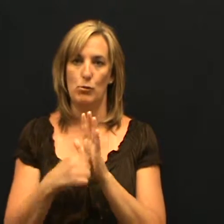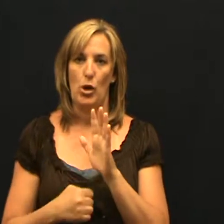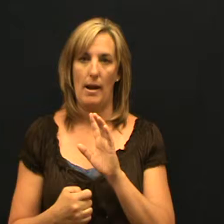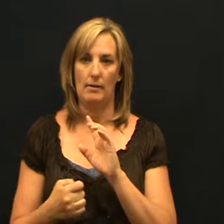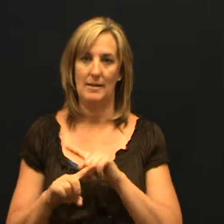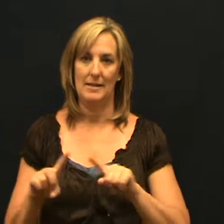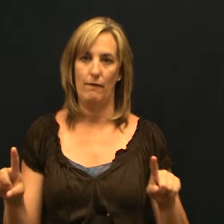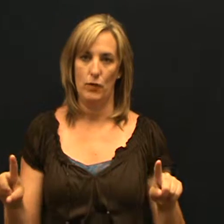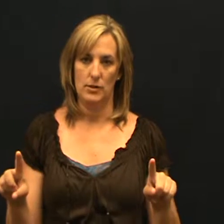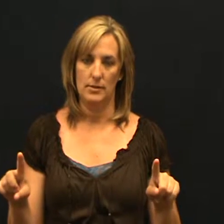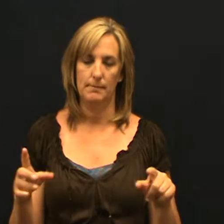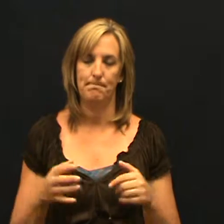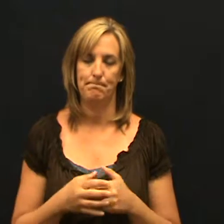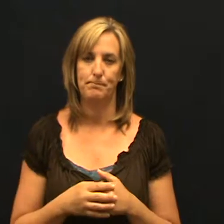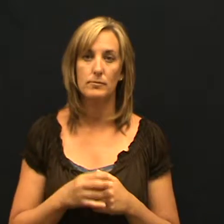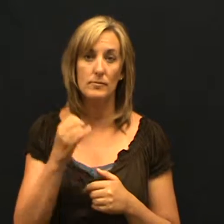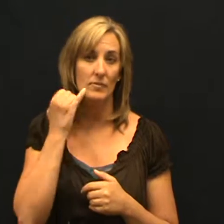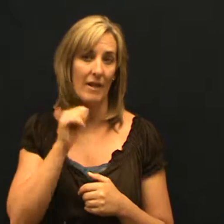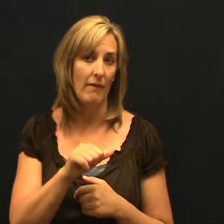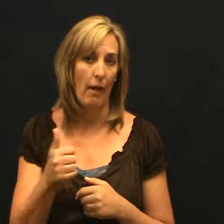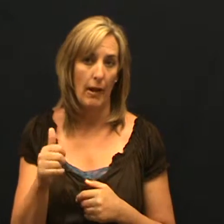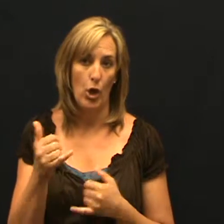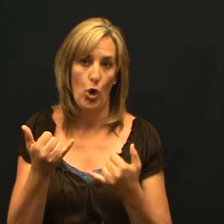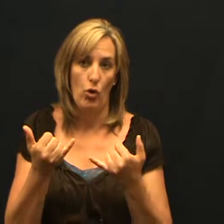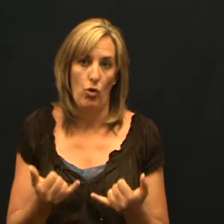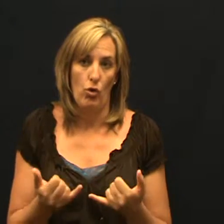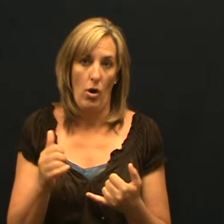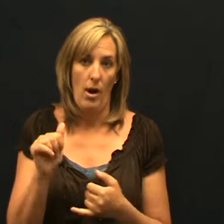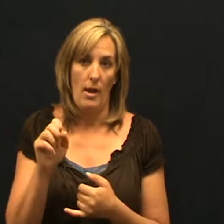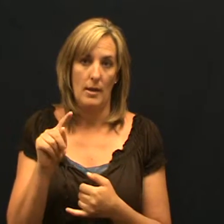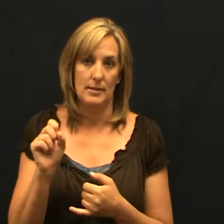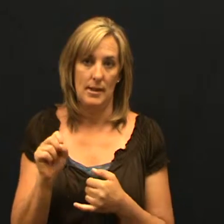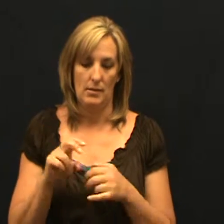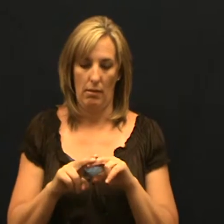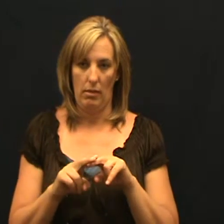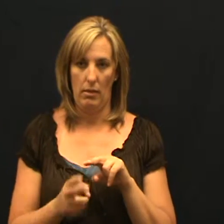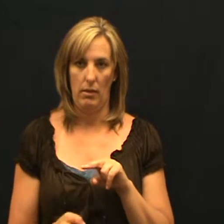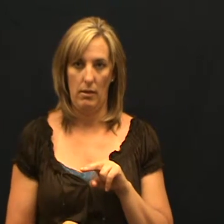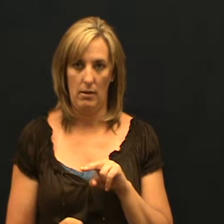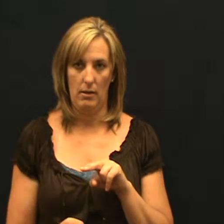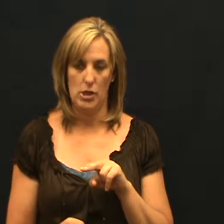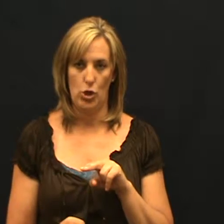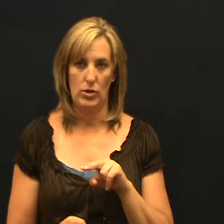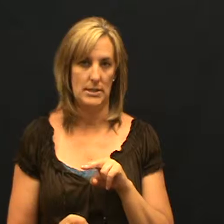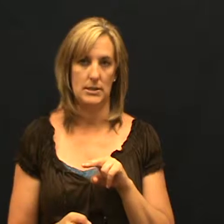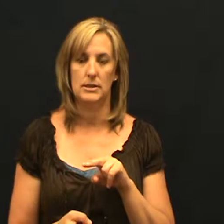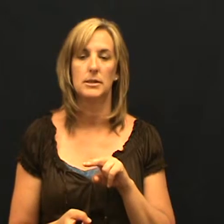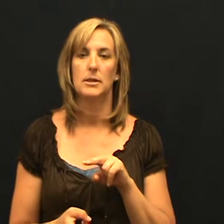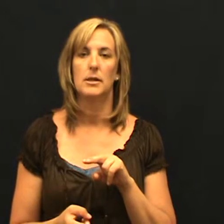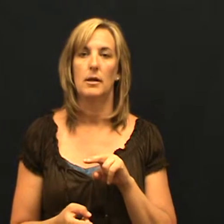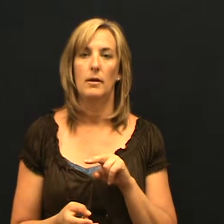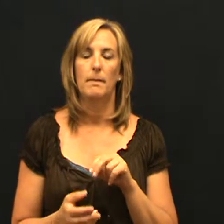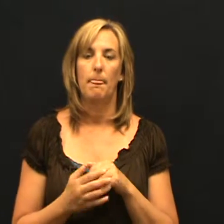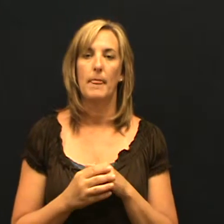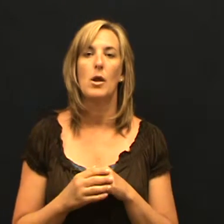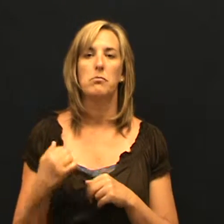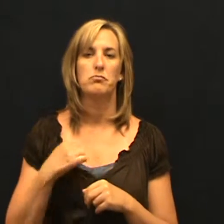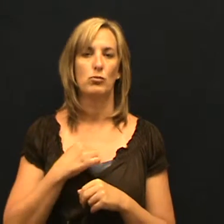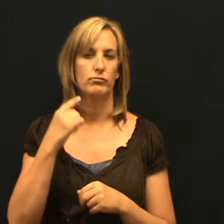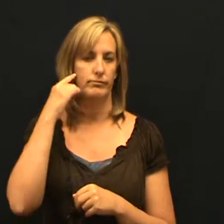any of our current assets decreased, our non-cash current assets, we consider that